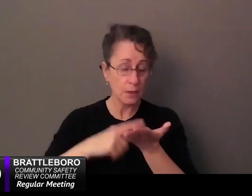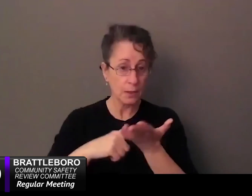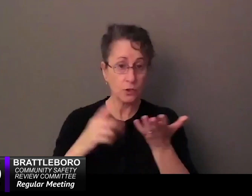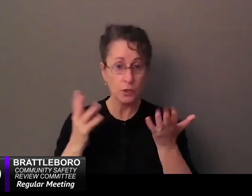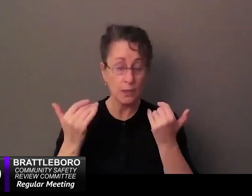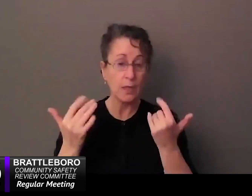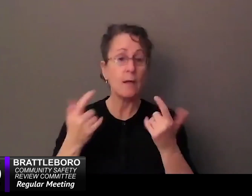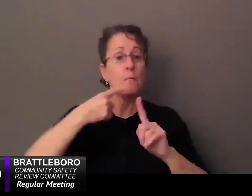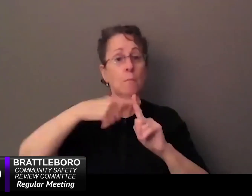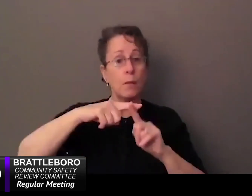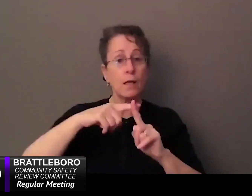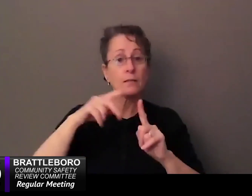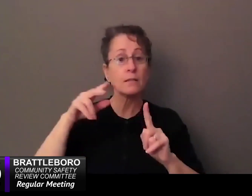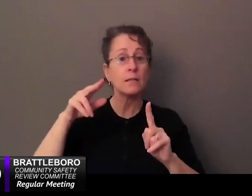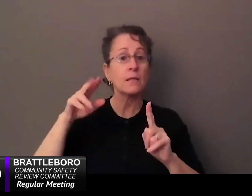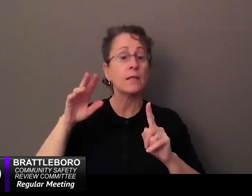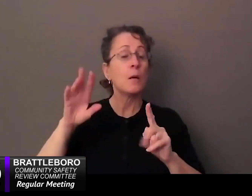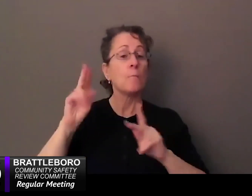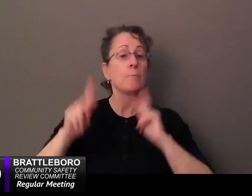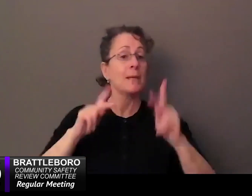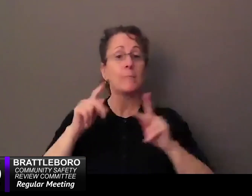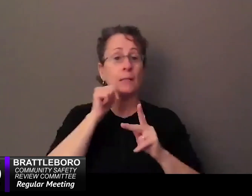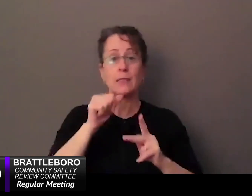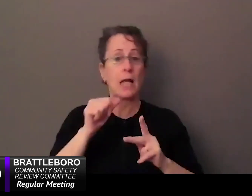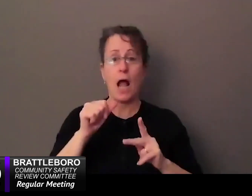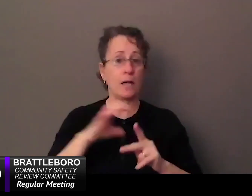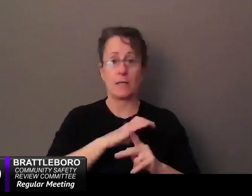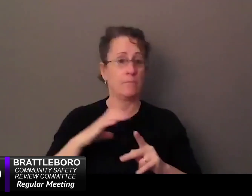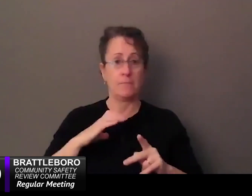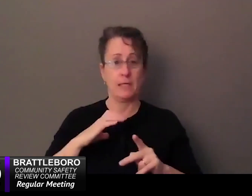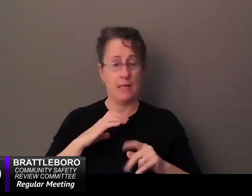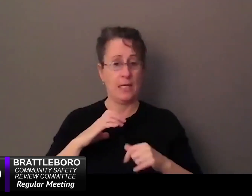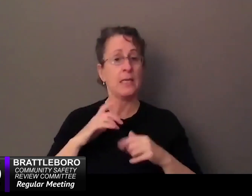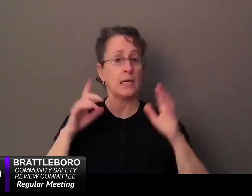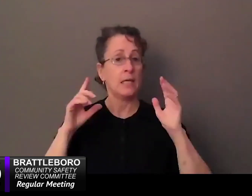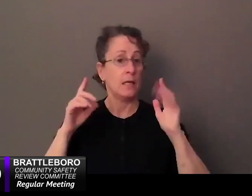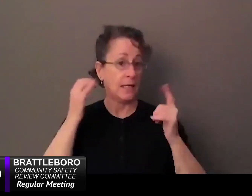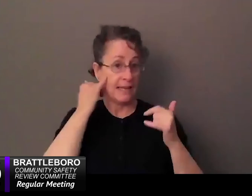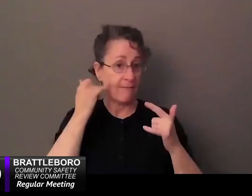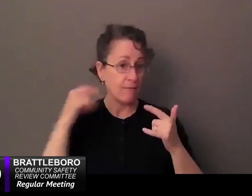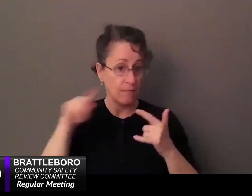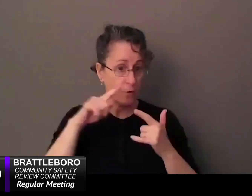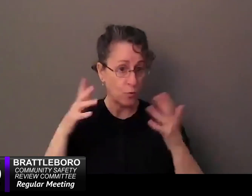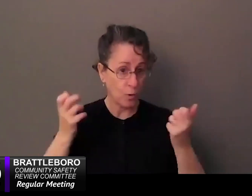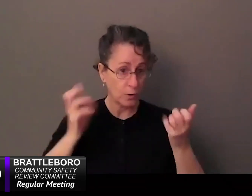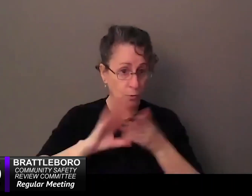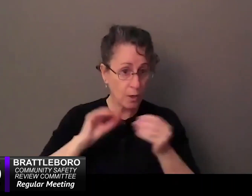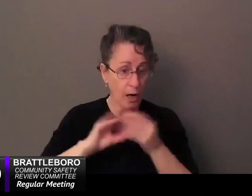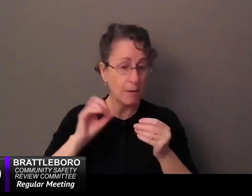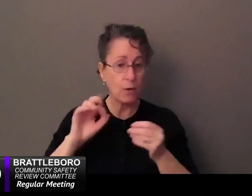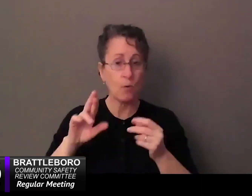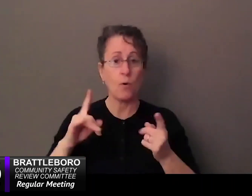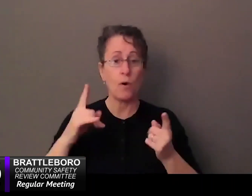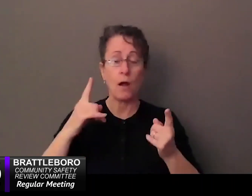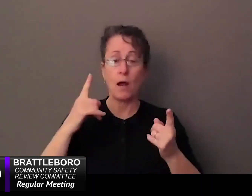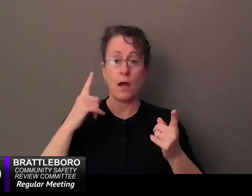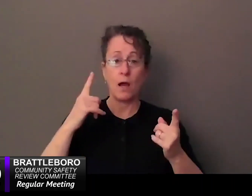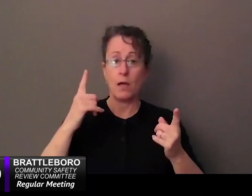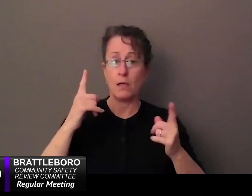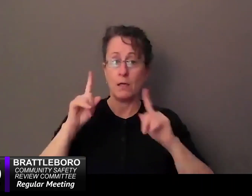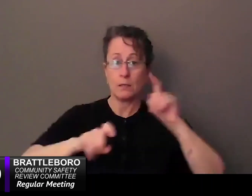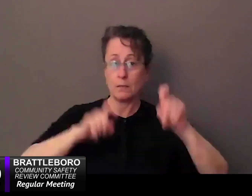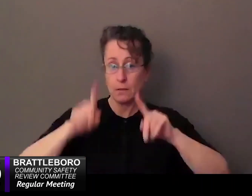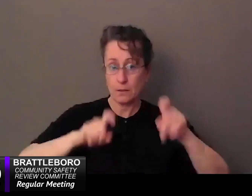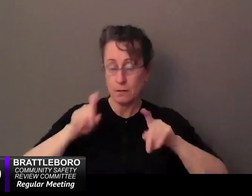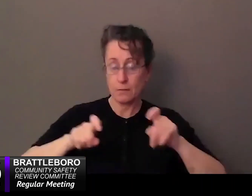any about this piece, the proposal and the schedule and where we're at. And then we can move on to the agenda.